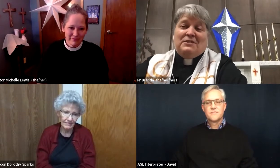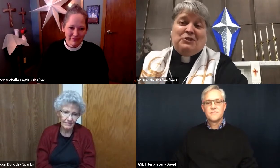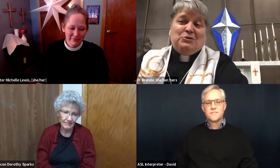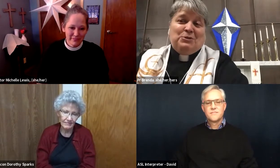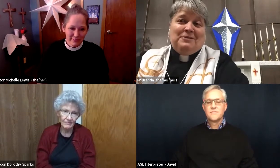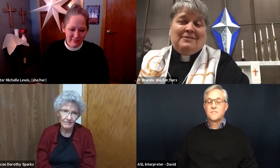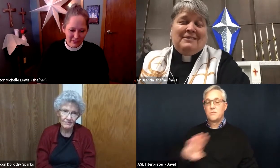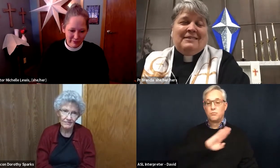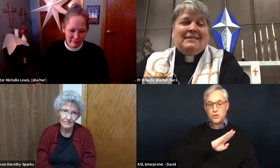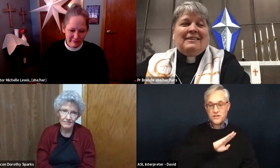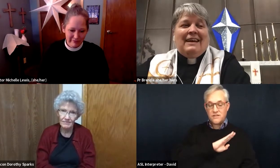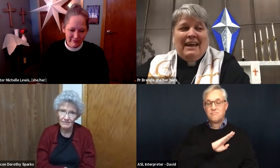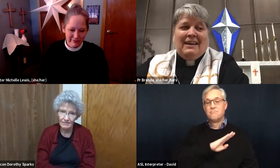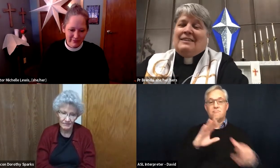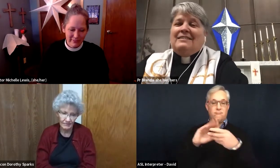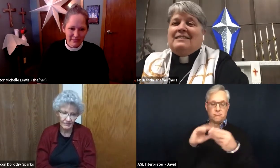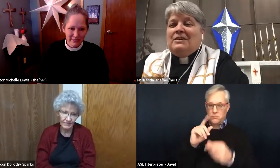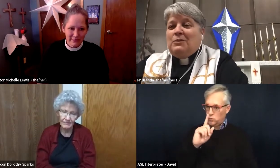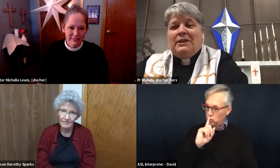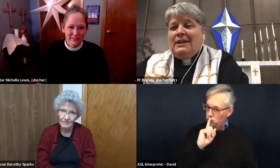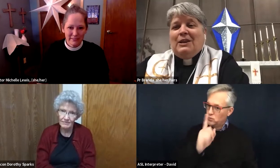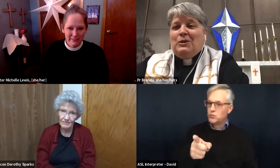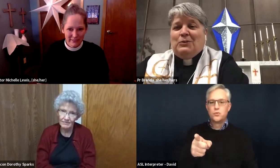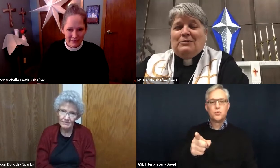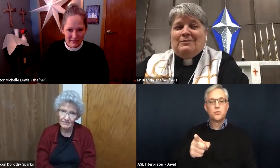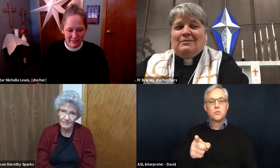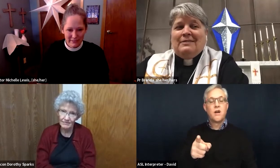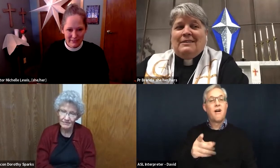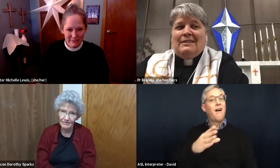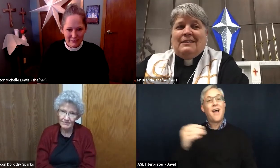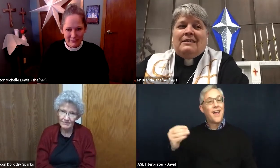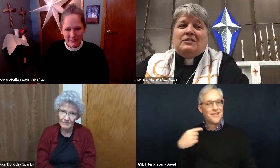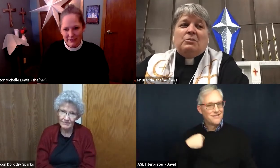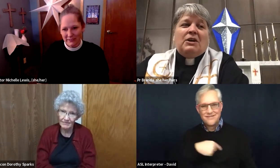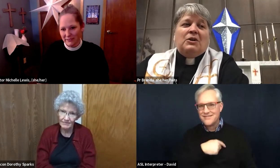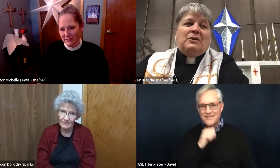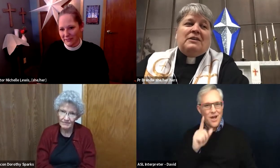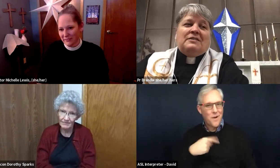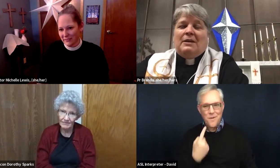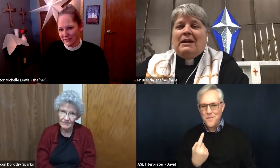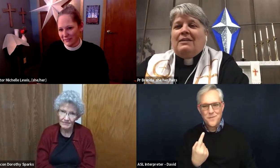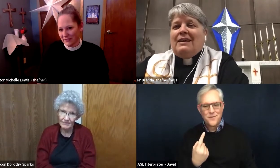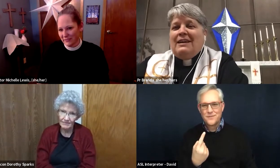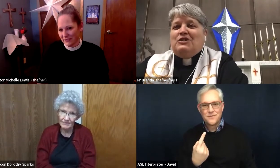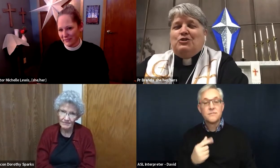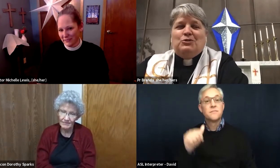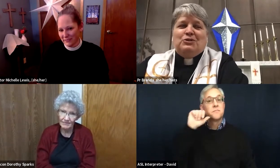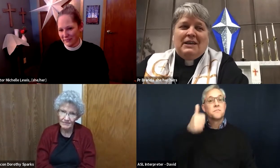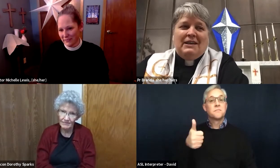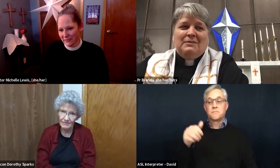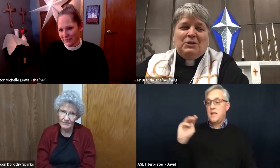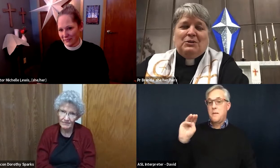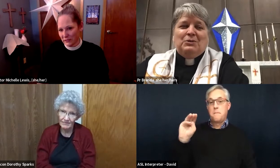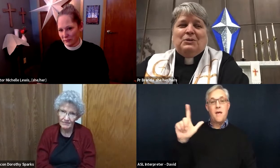That is very true. And we are not alone. Tomorrow is MLK